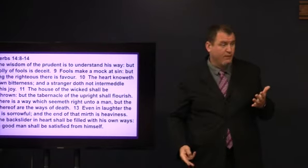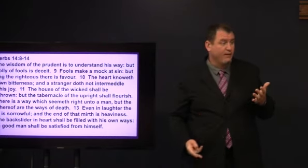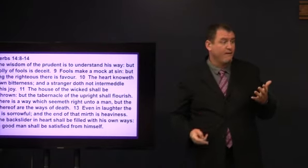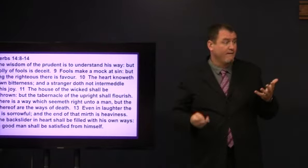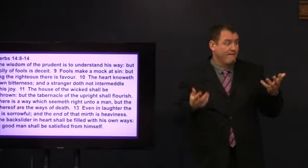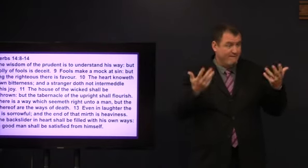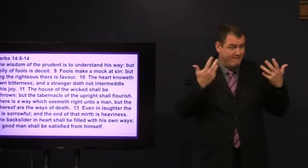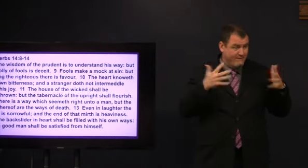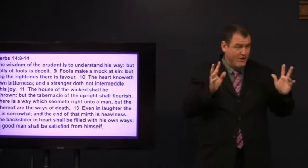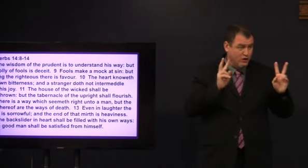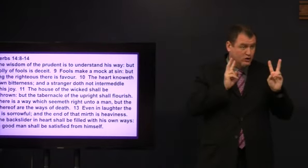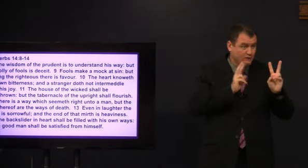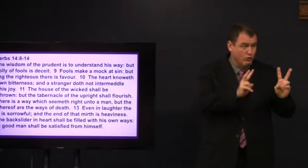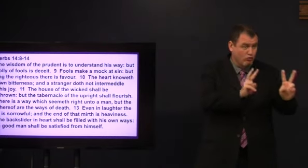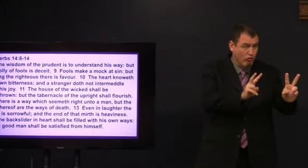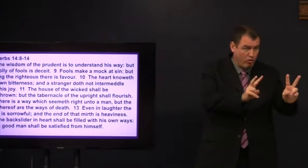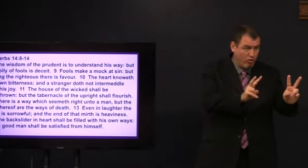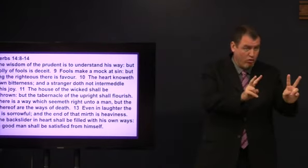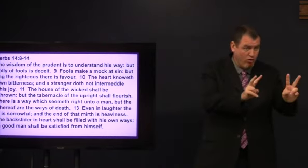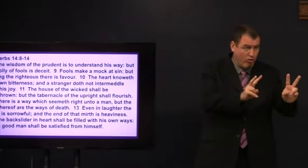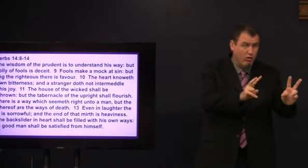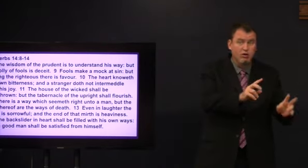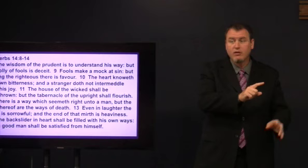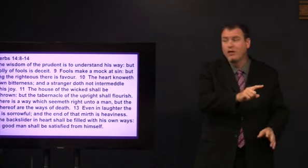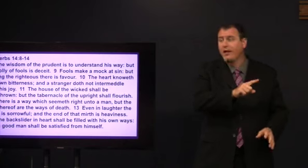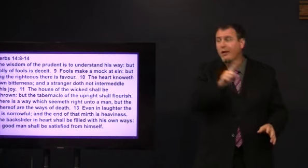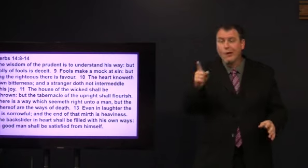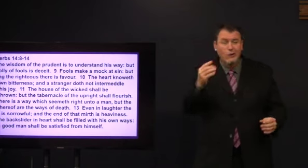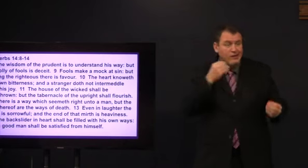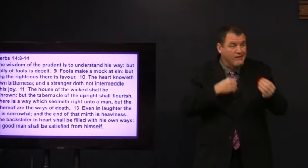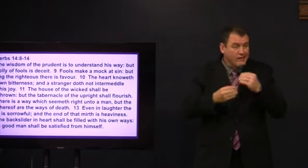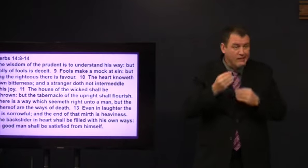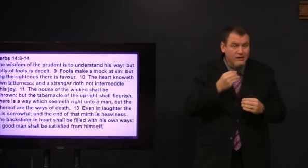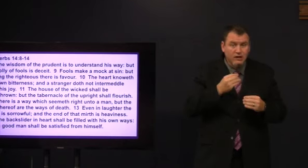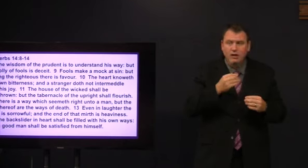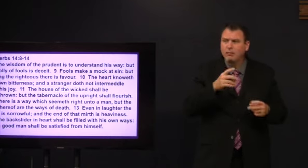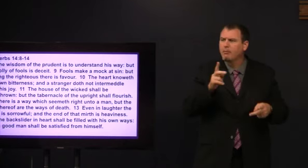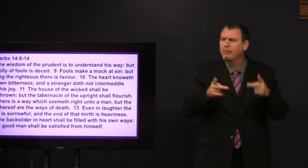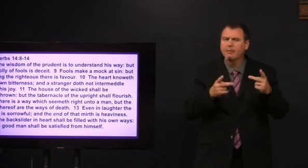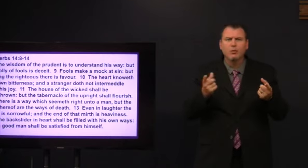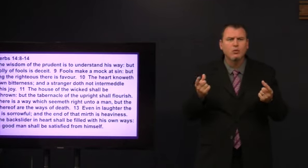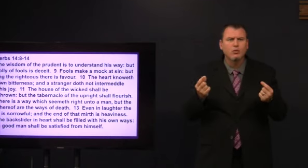when a funeral is both the lost people and the saved people. You go to the funeral and you go to eat.